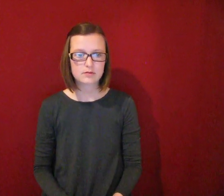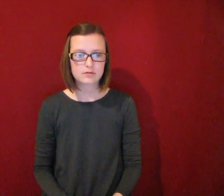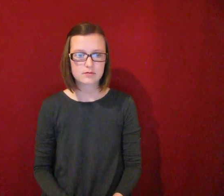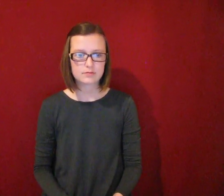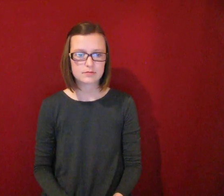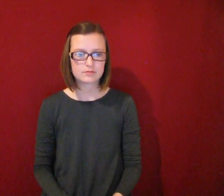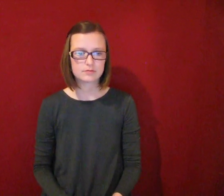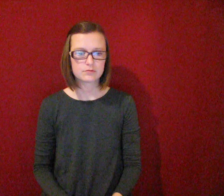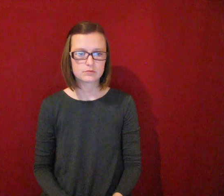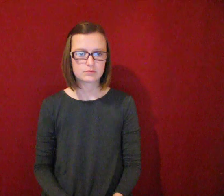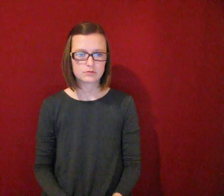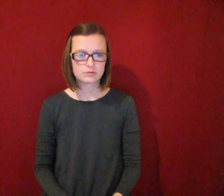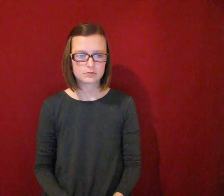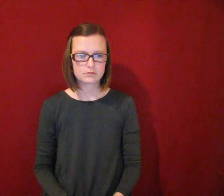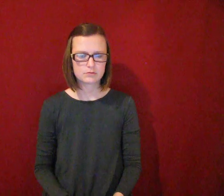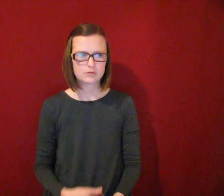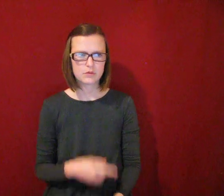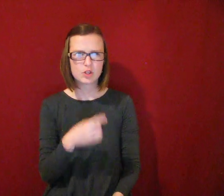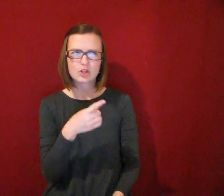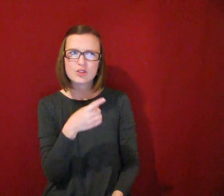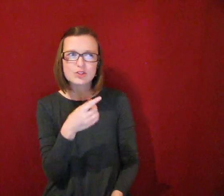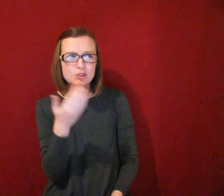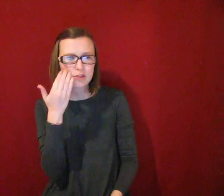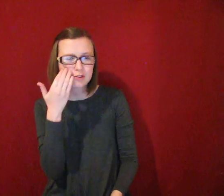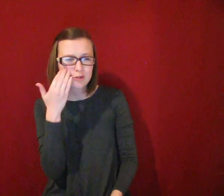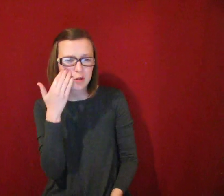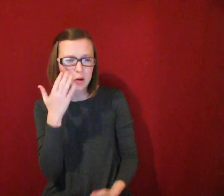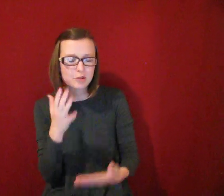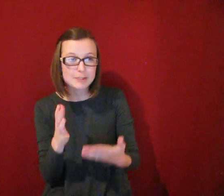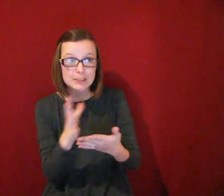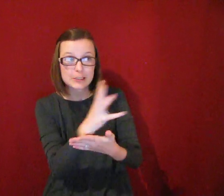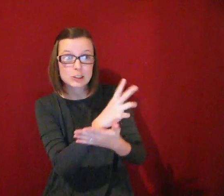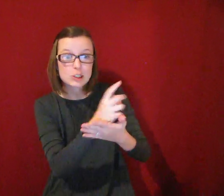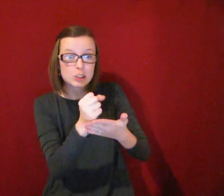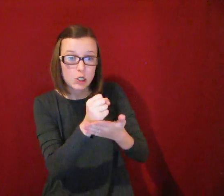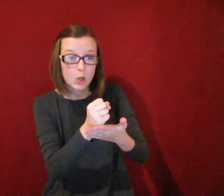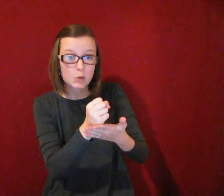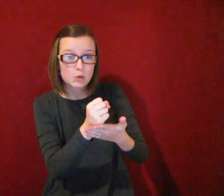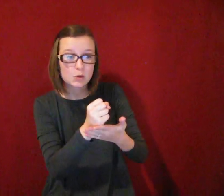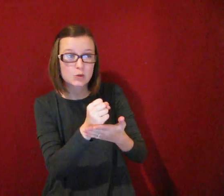Do you know the total amount or approximate amount that you pay with rent and utilities?